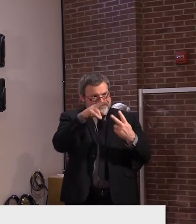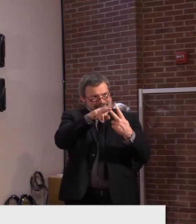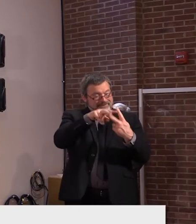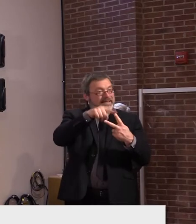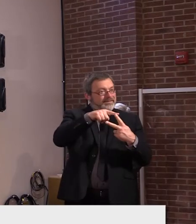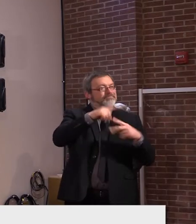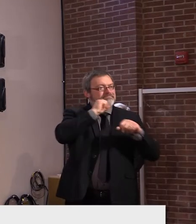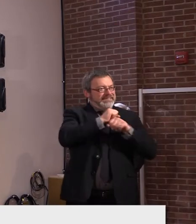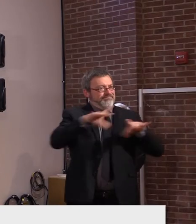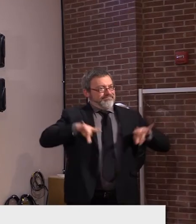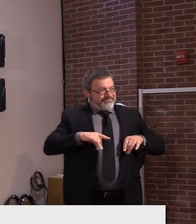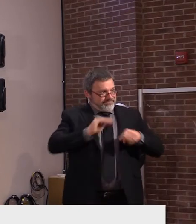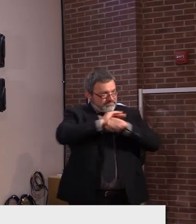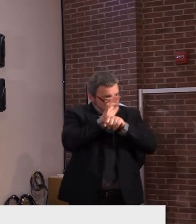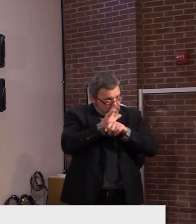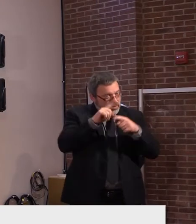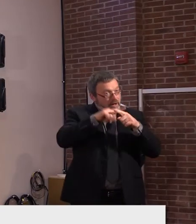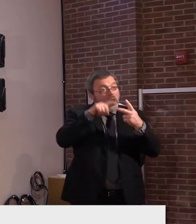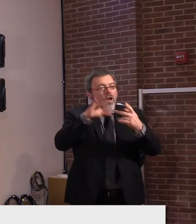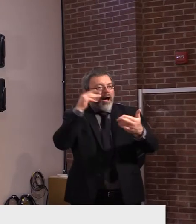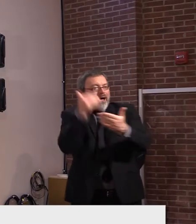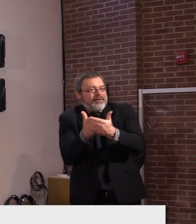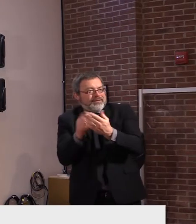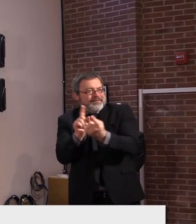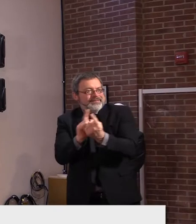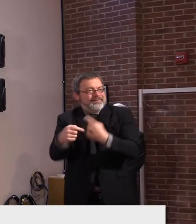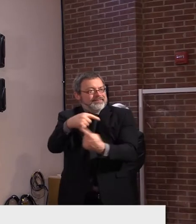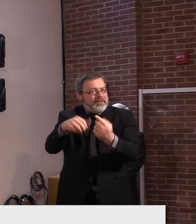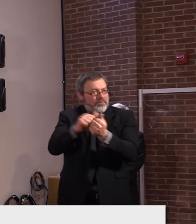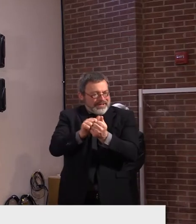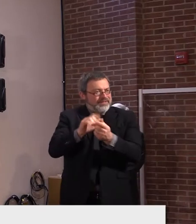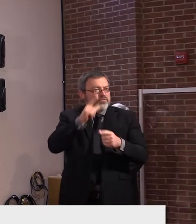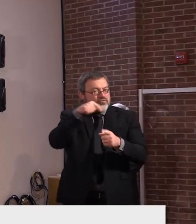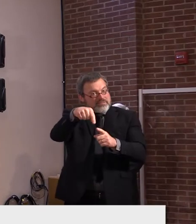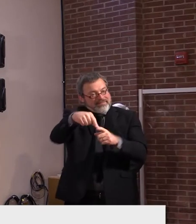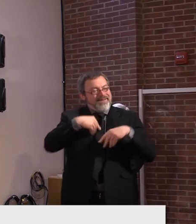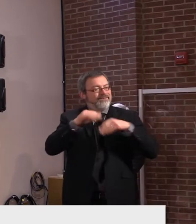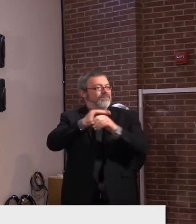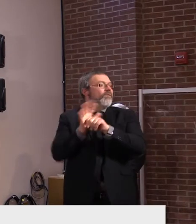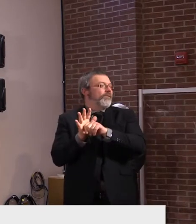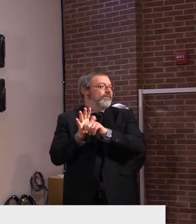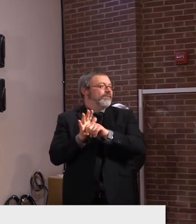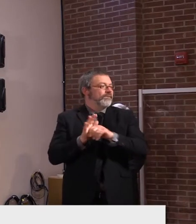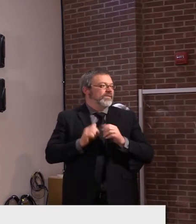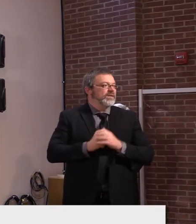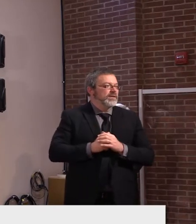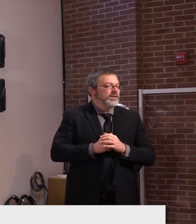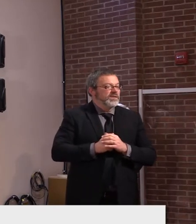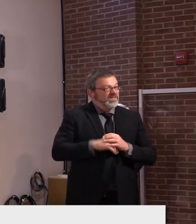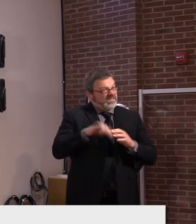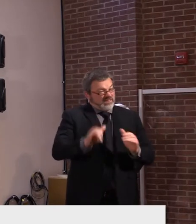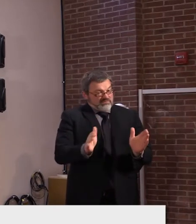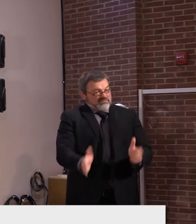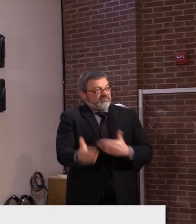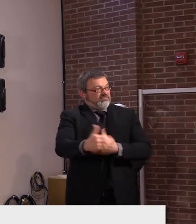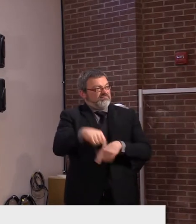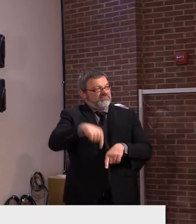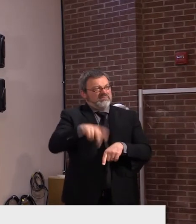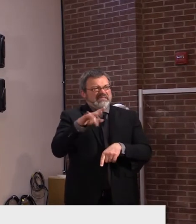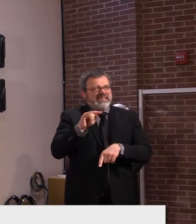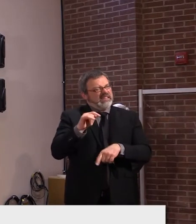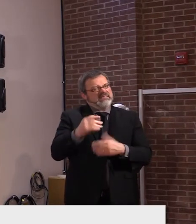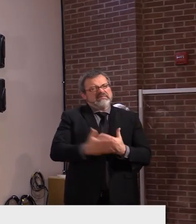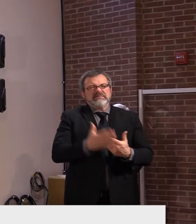or positive cases or close contacts. Because the kits are easy to use and can be used and returned without need for a